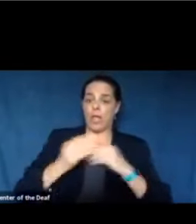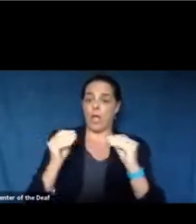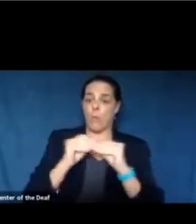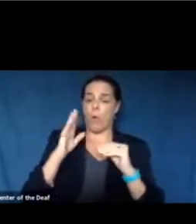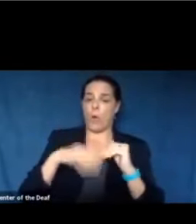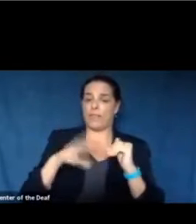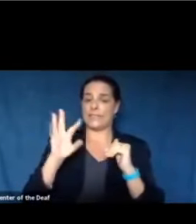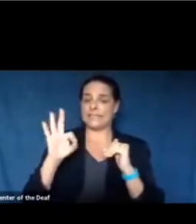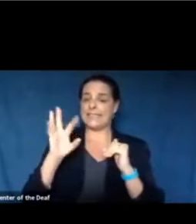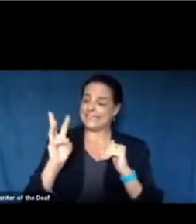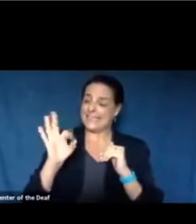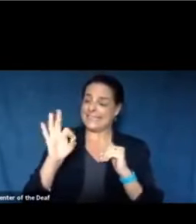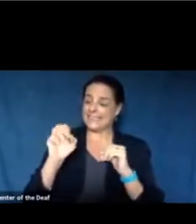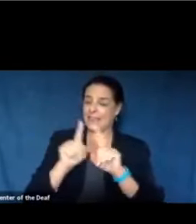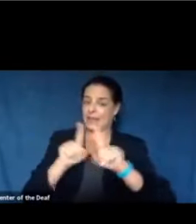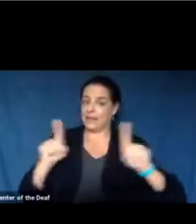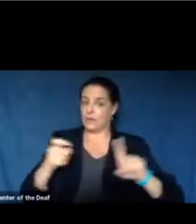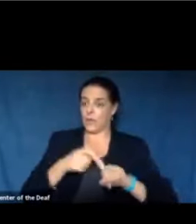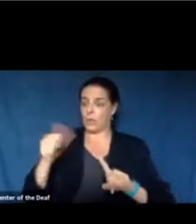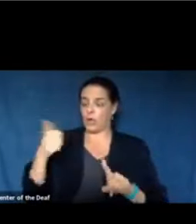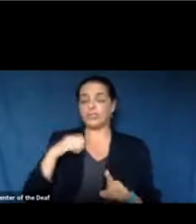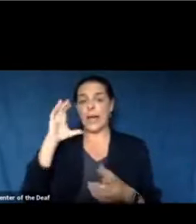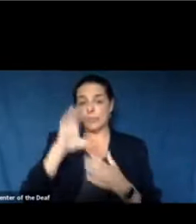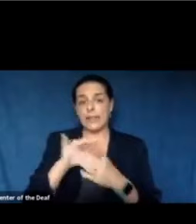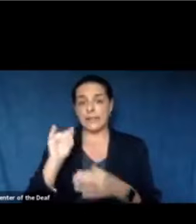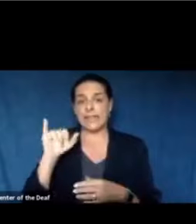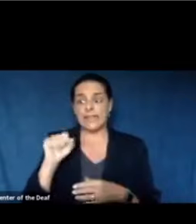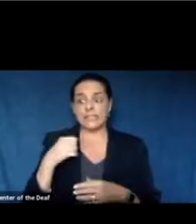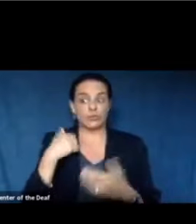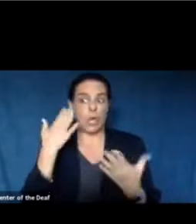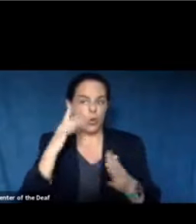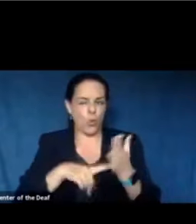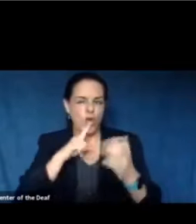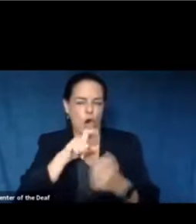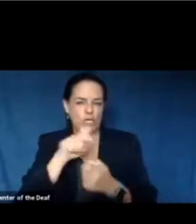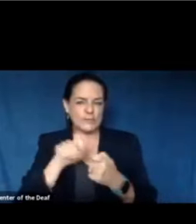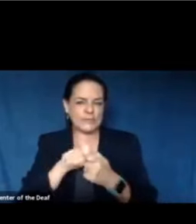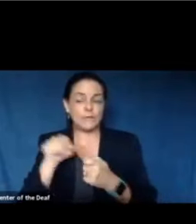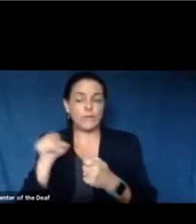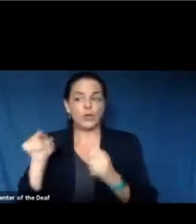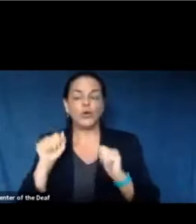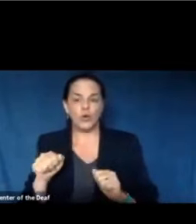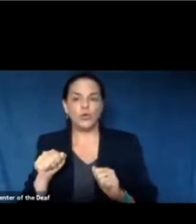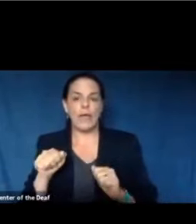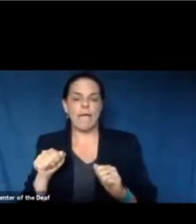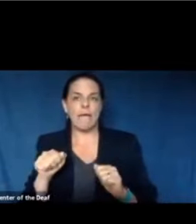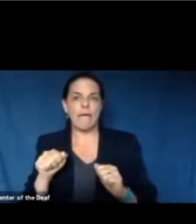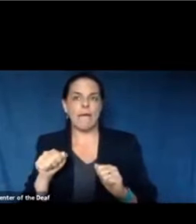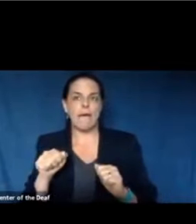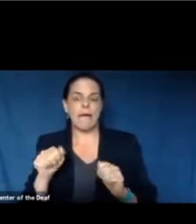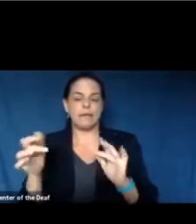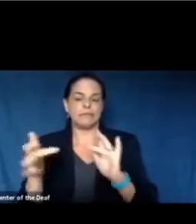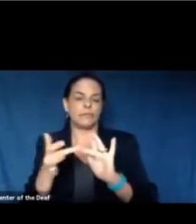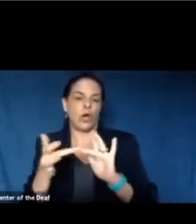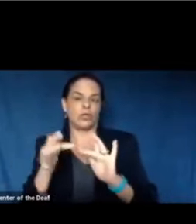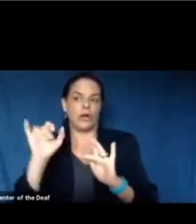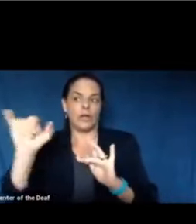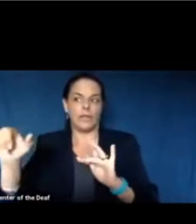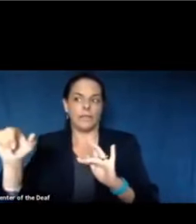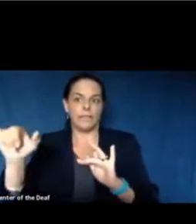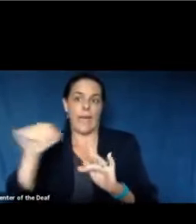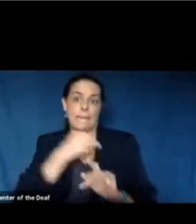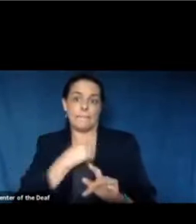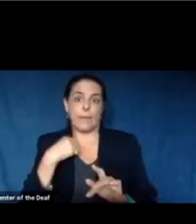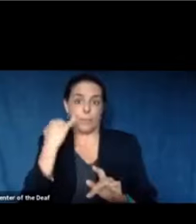feet away from others, I believe that it is. So I don't know what the particulars are on that, and you're more than welcome to reach out to that individual member if you